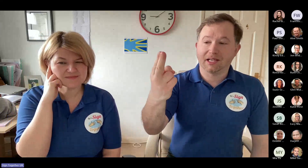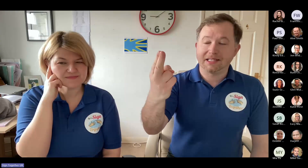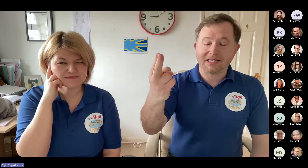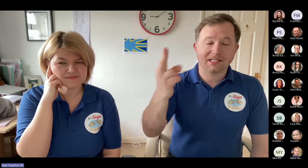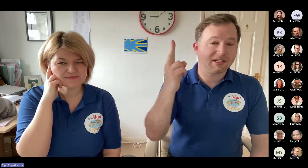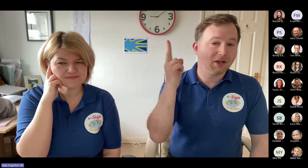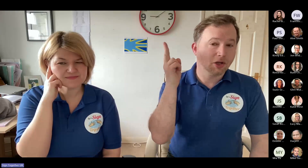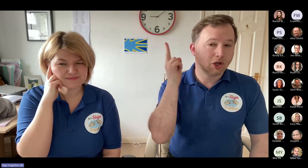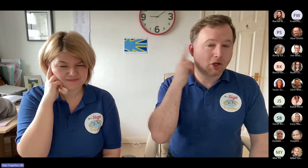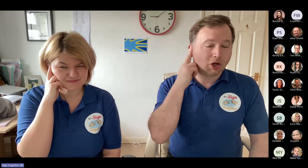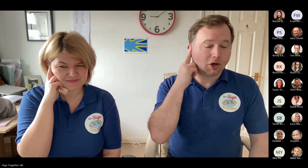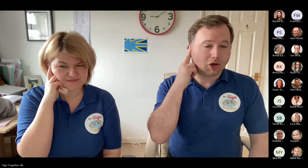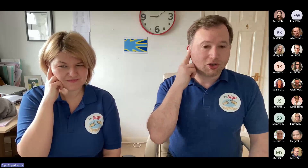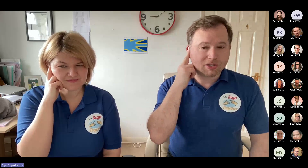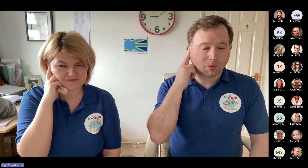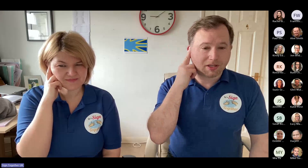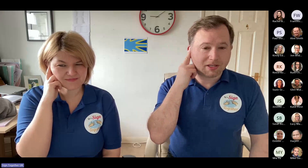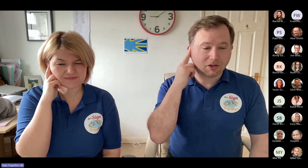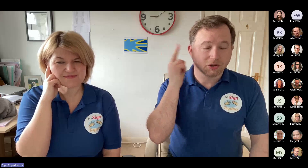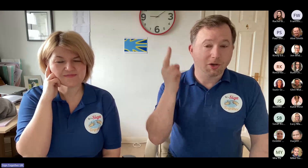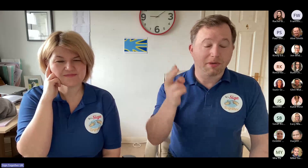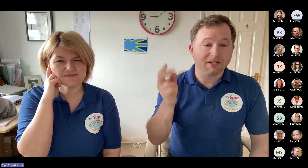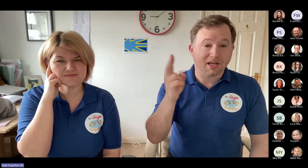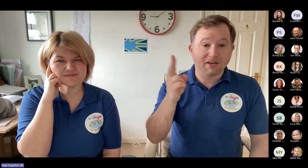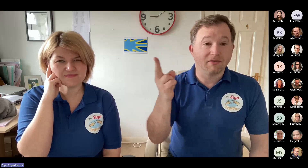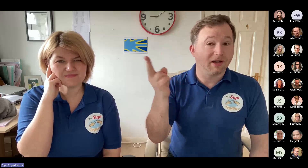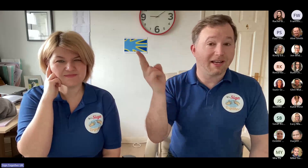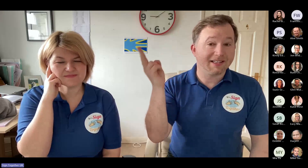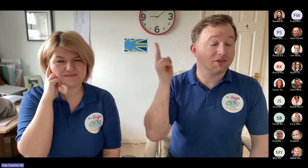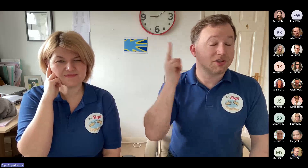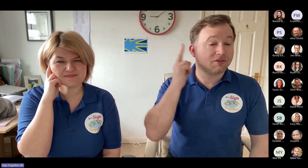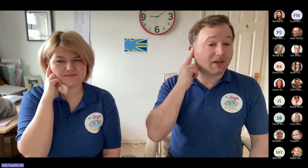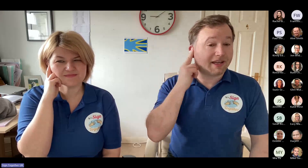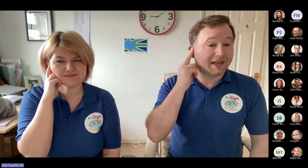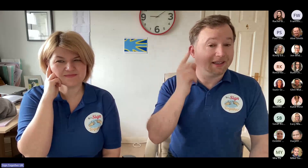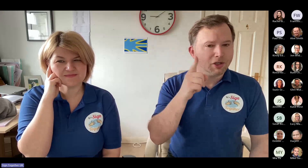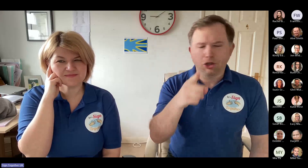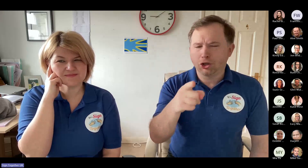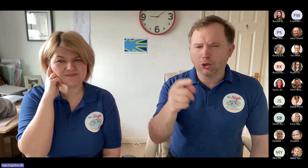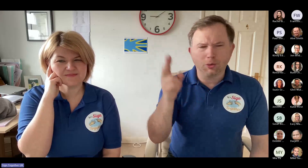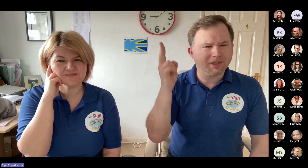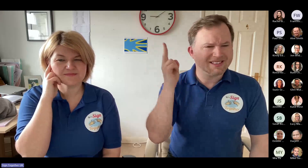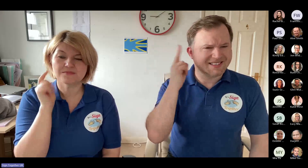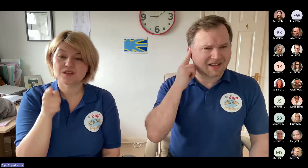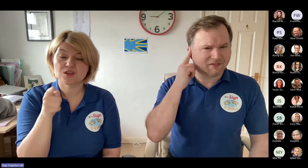like this onto one, your dominant side for your right-handed onto your right ear. You,